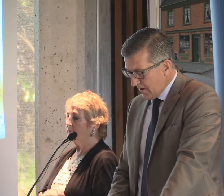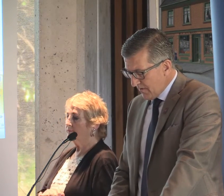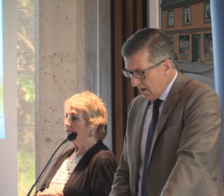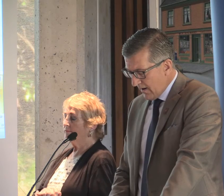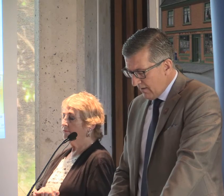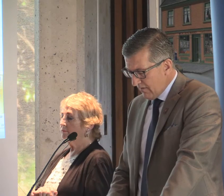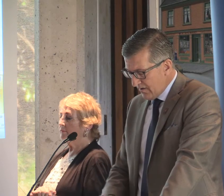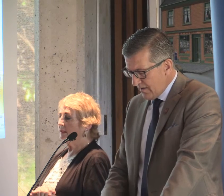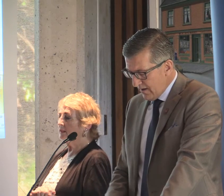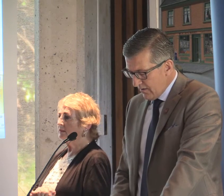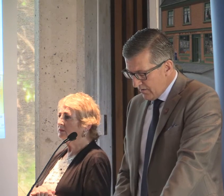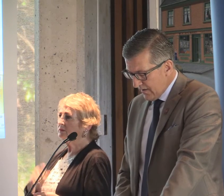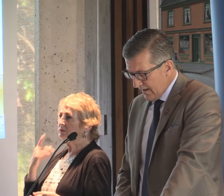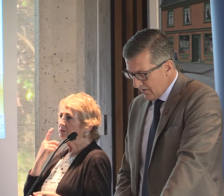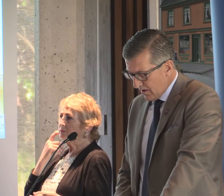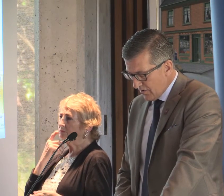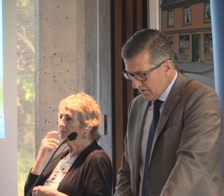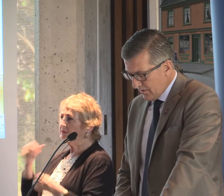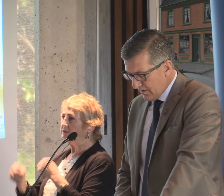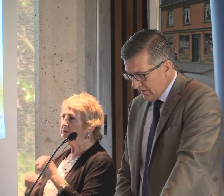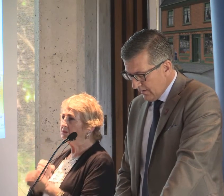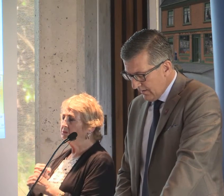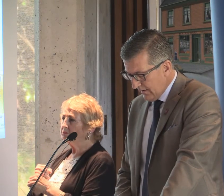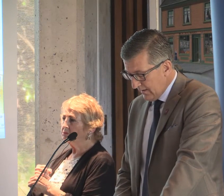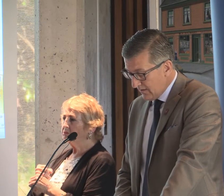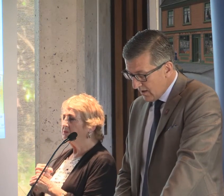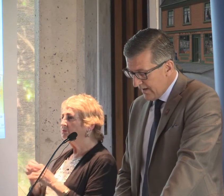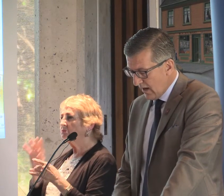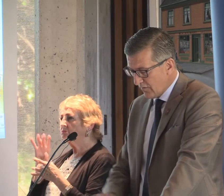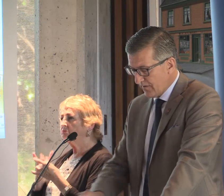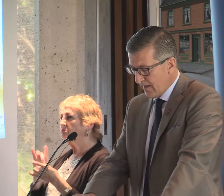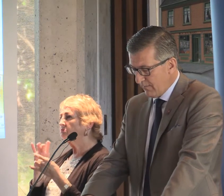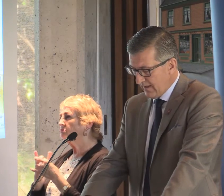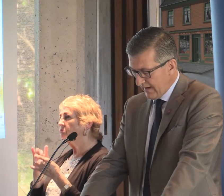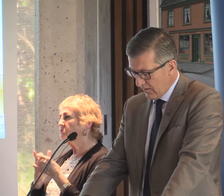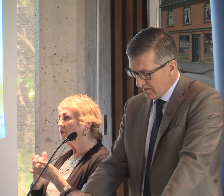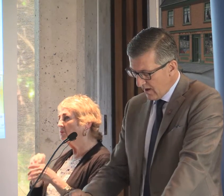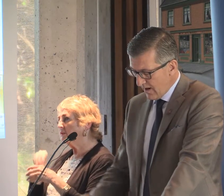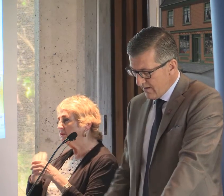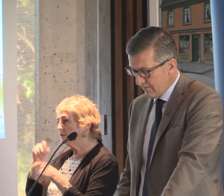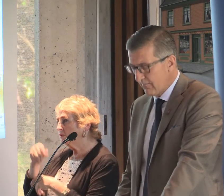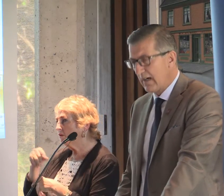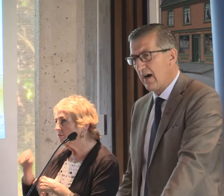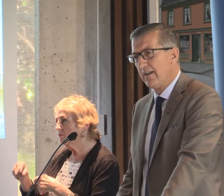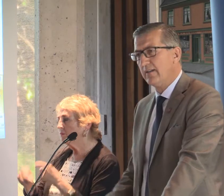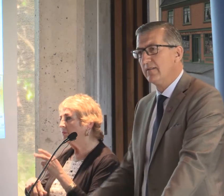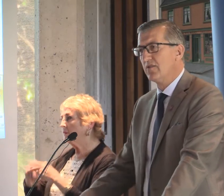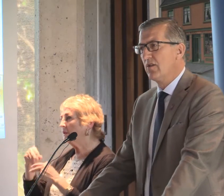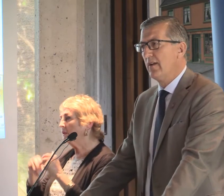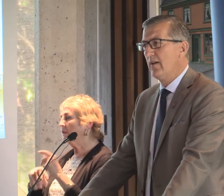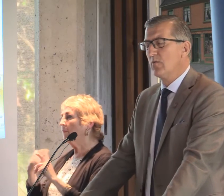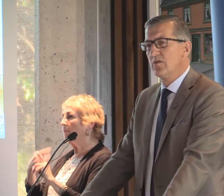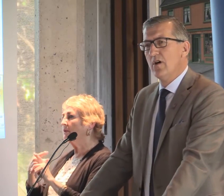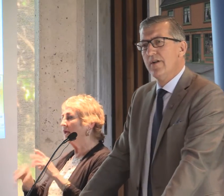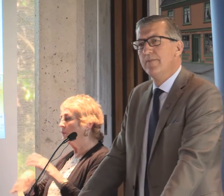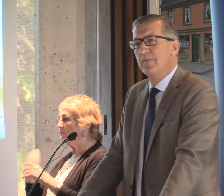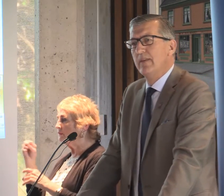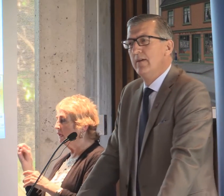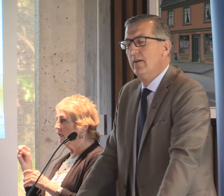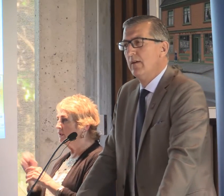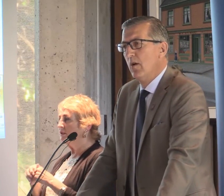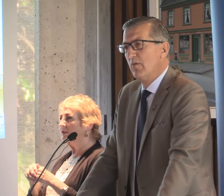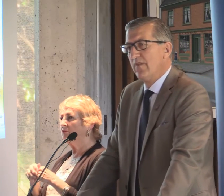There's been some talk in recent years and discussions inside the House of Assembly and outside regarding the study that was